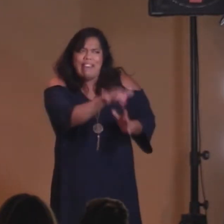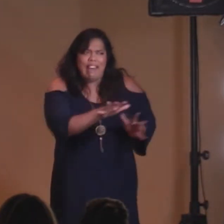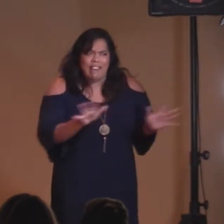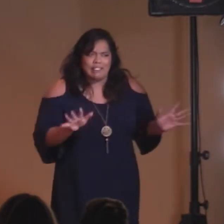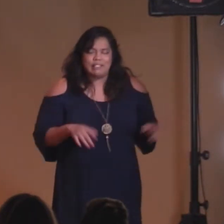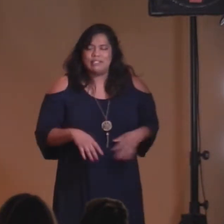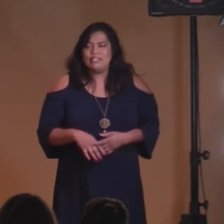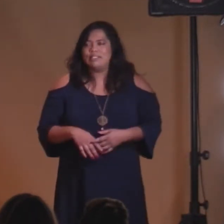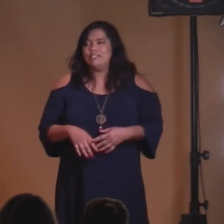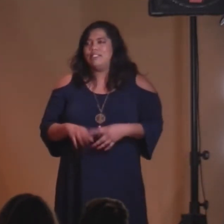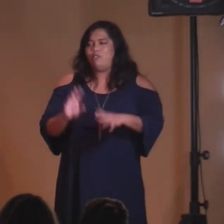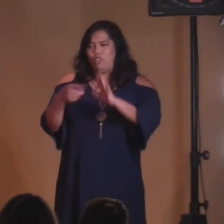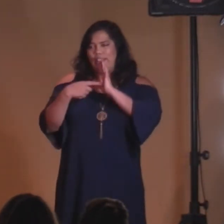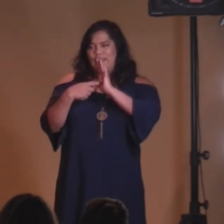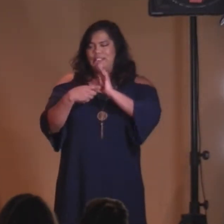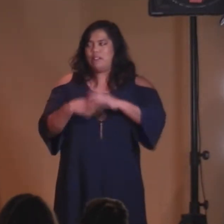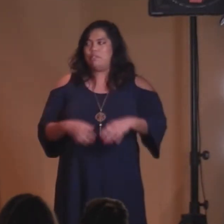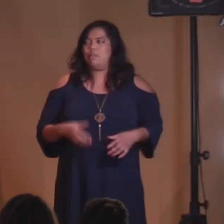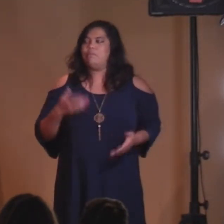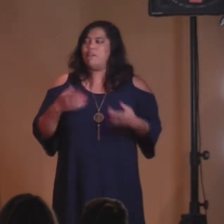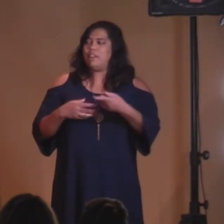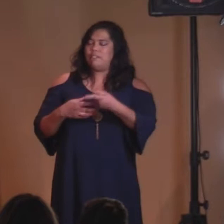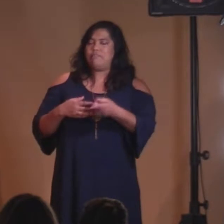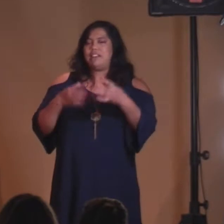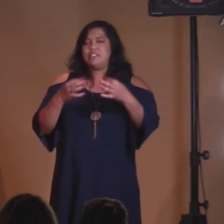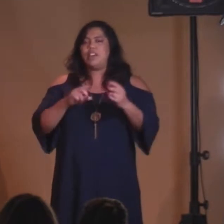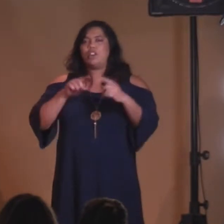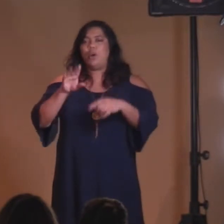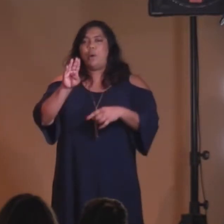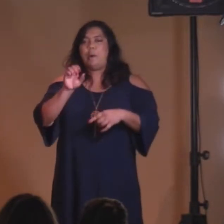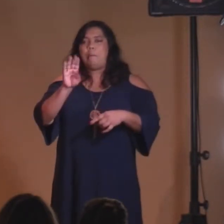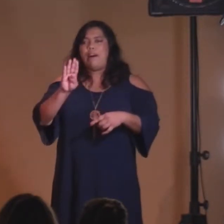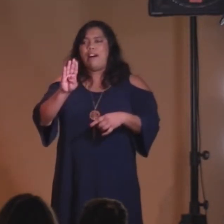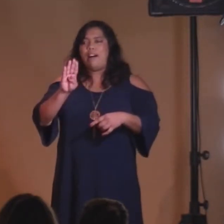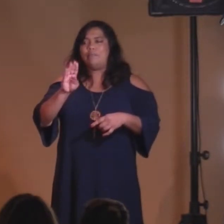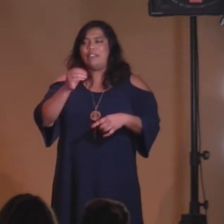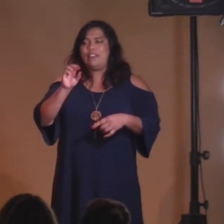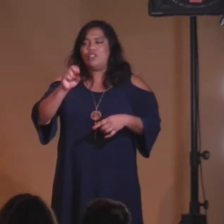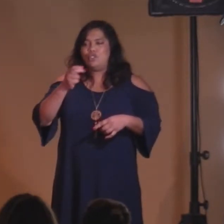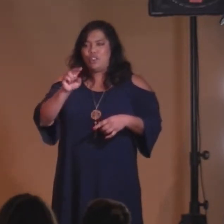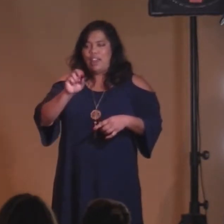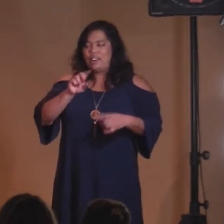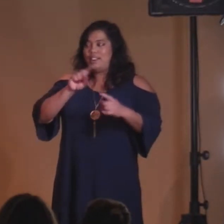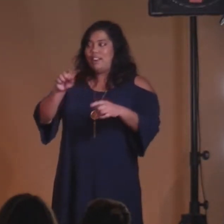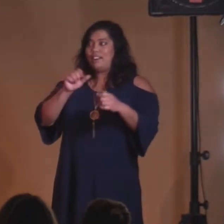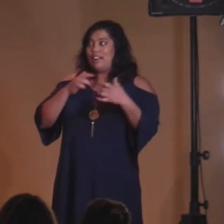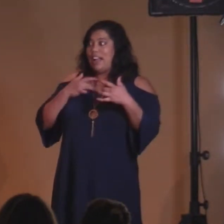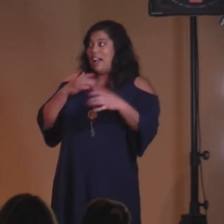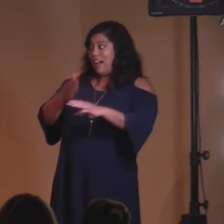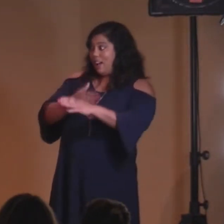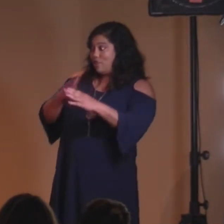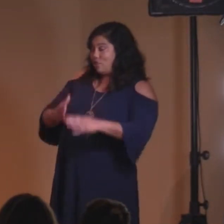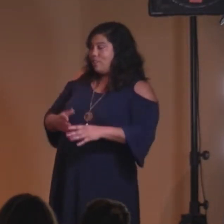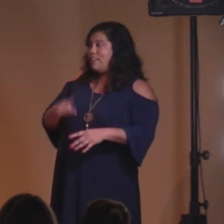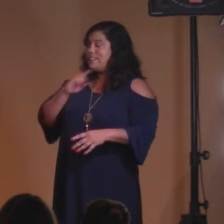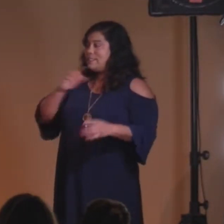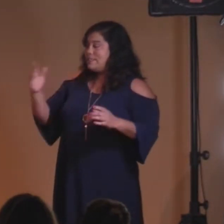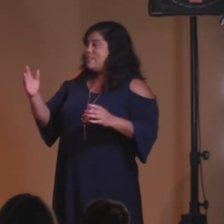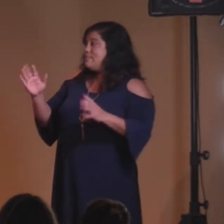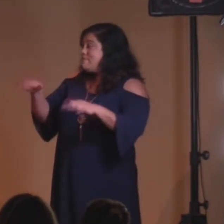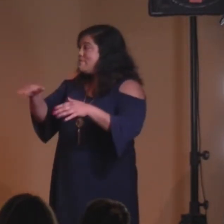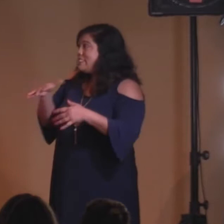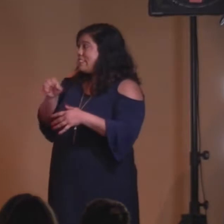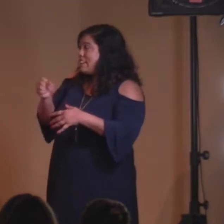to a Bob and Shannon concert, and I go to the box office and I'm like, yes, I need 10 tickets